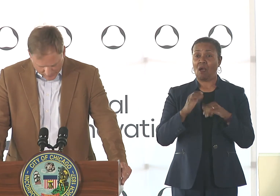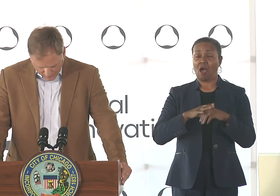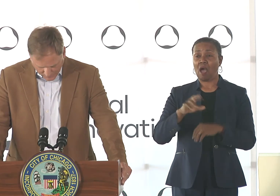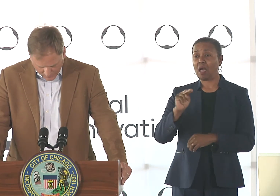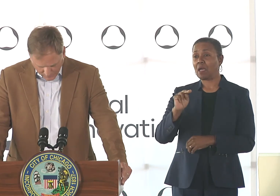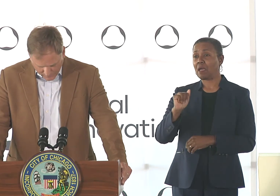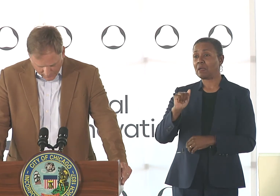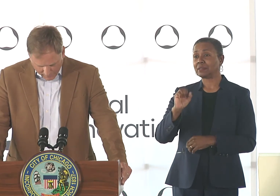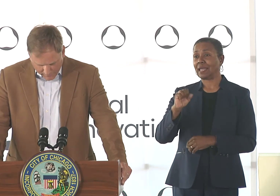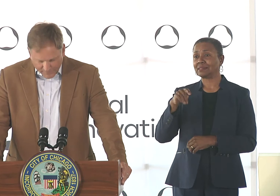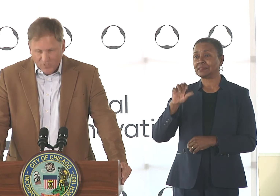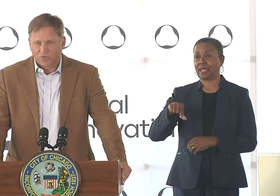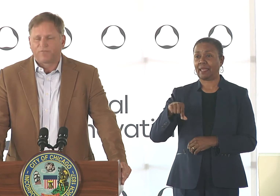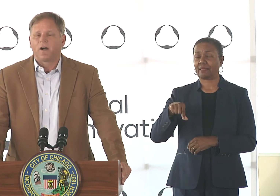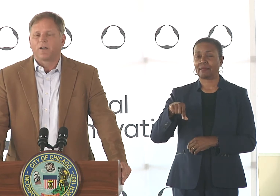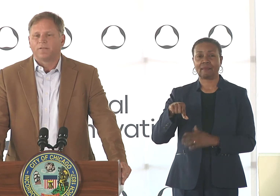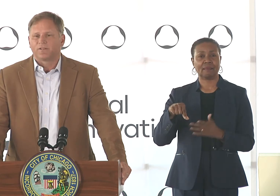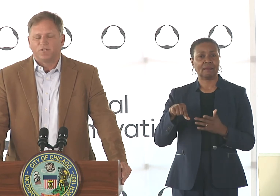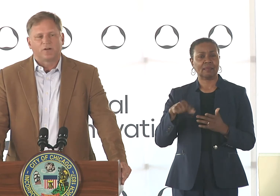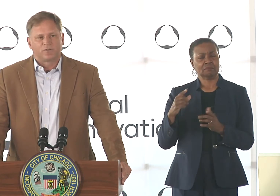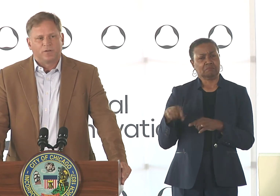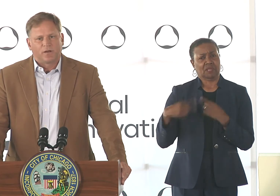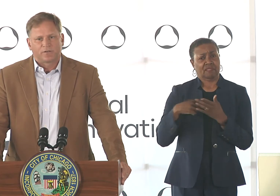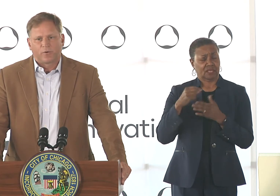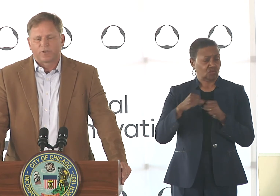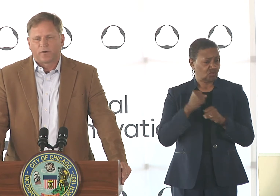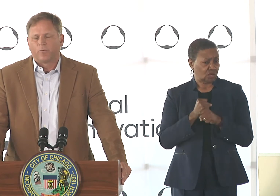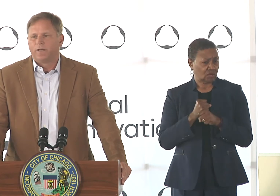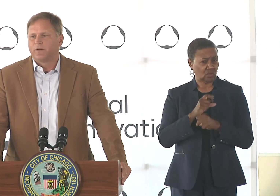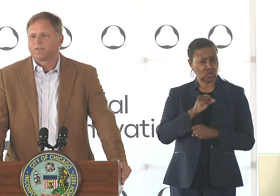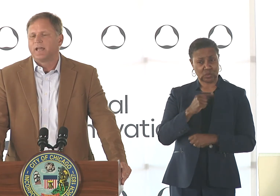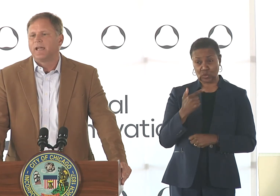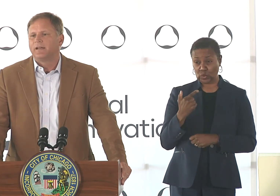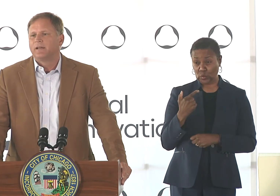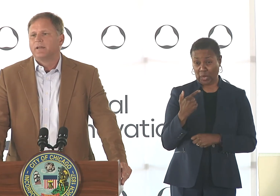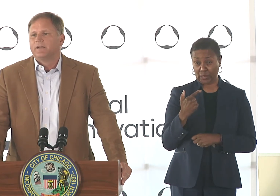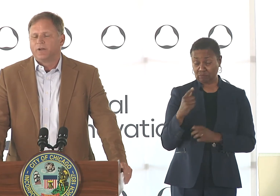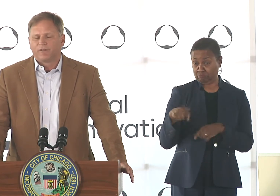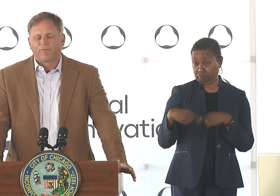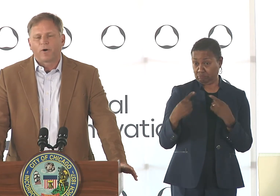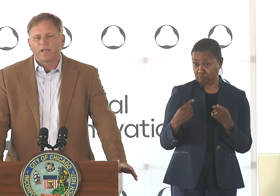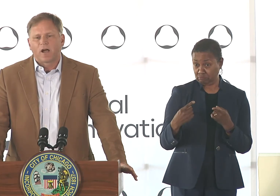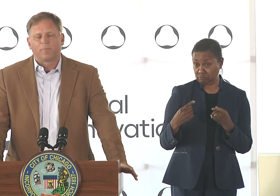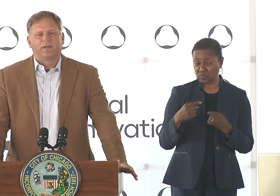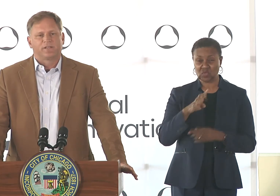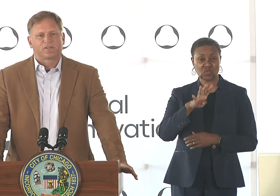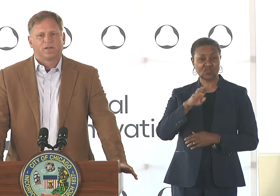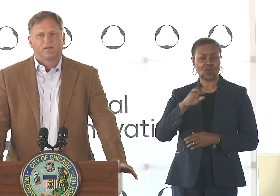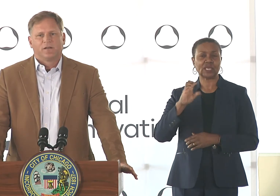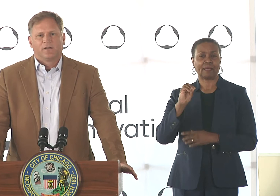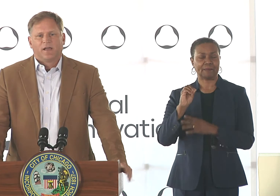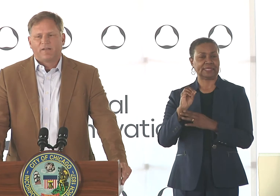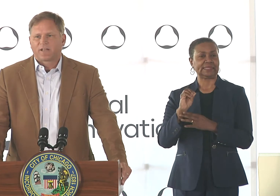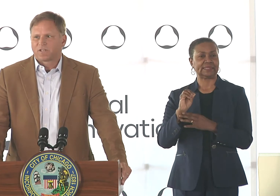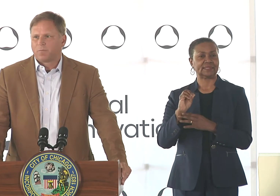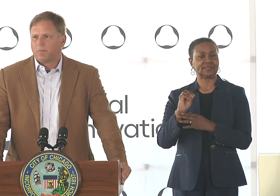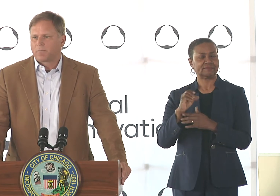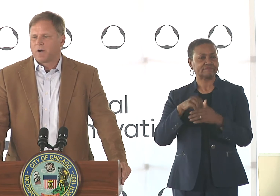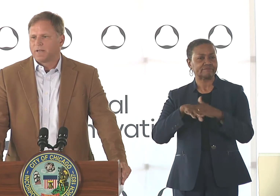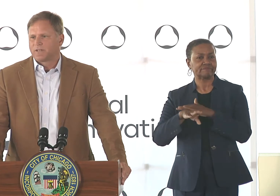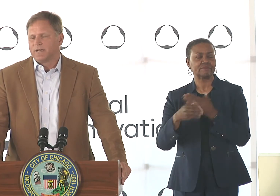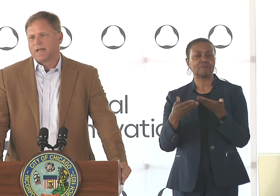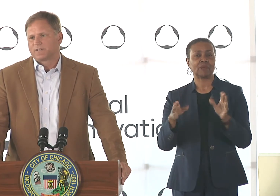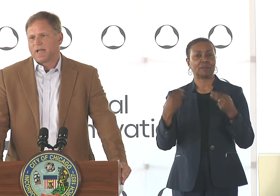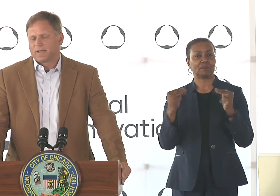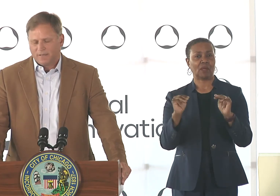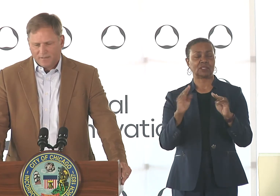Nasdaq. Just so far in this year, 2021 year to date, nearly 40 companies have accessed public